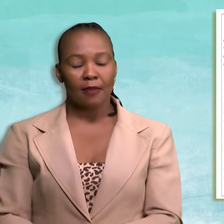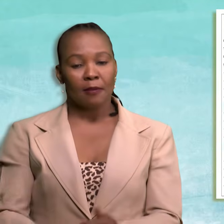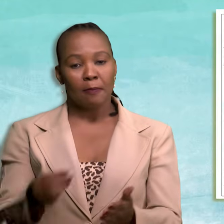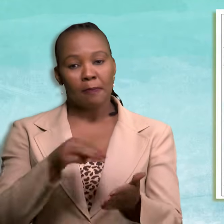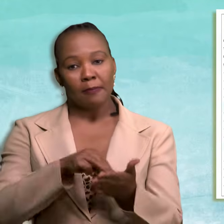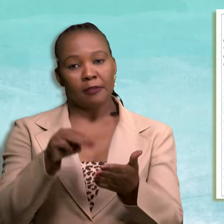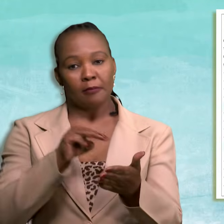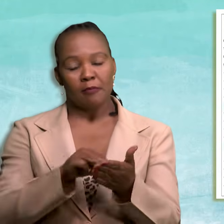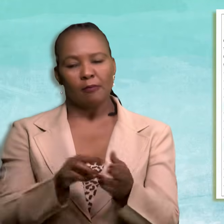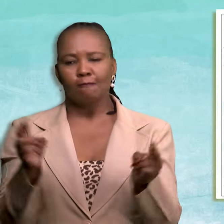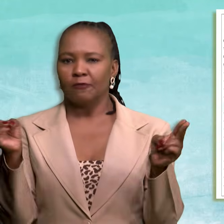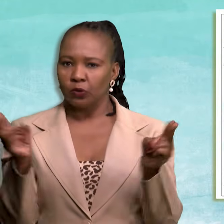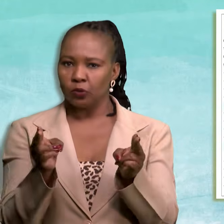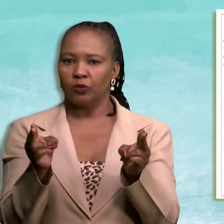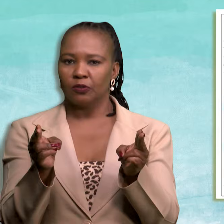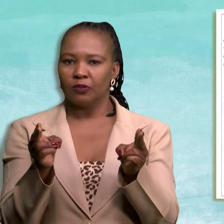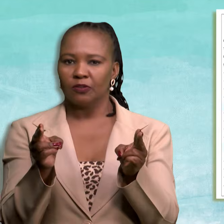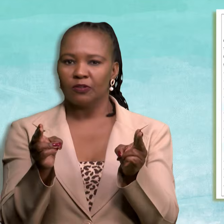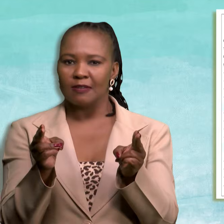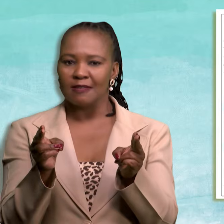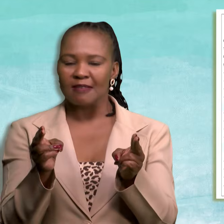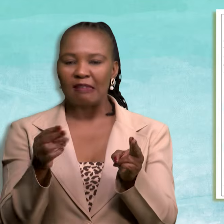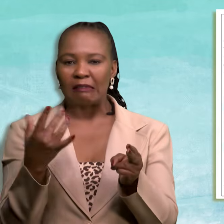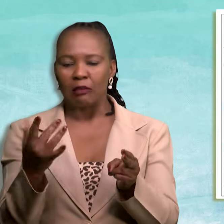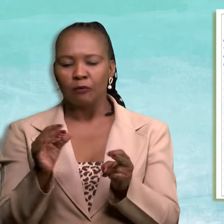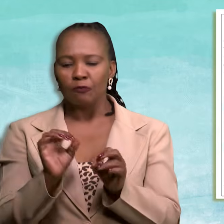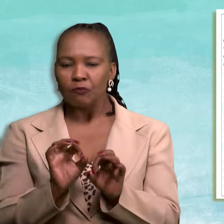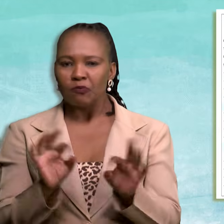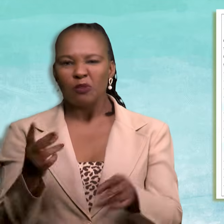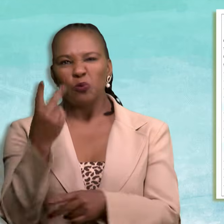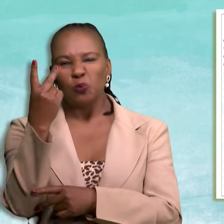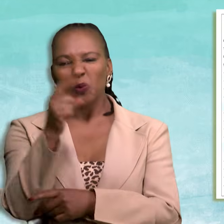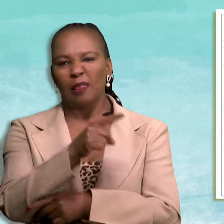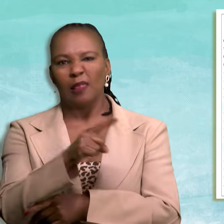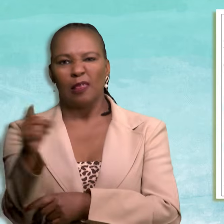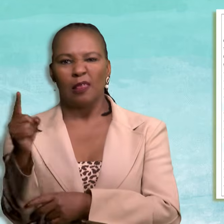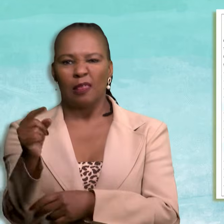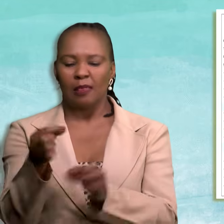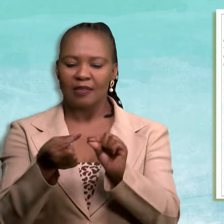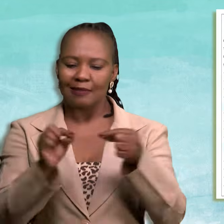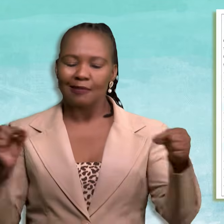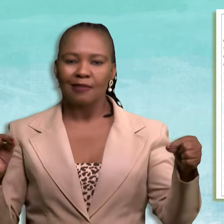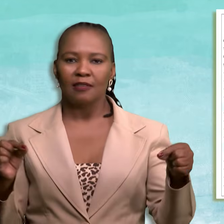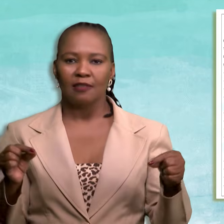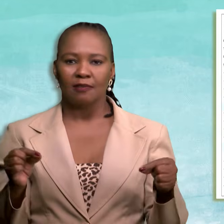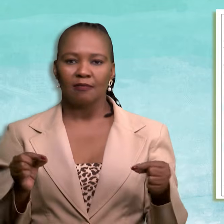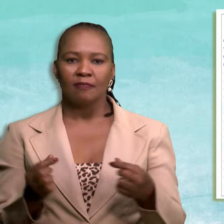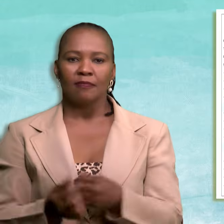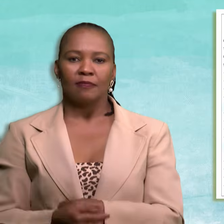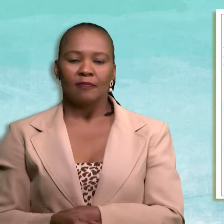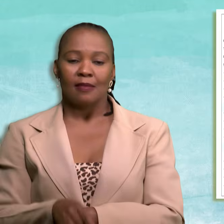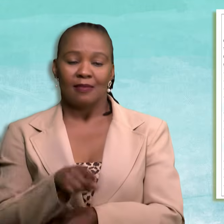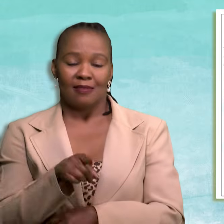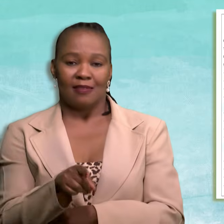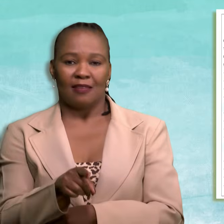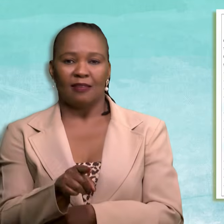Memoranda can be very short and could be conveyed in 2 to 3 sentences. However, they are